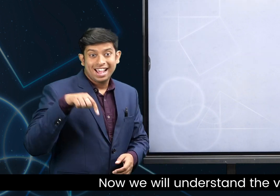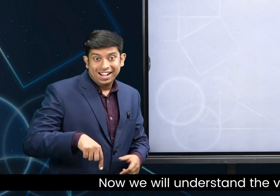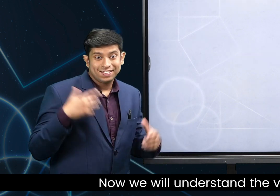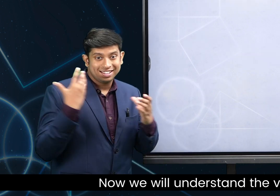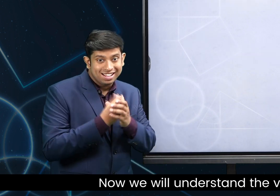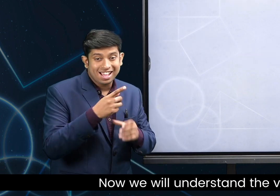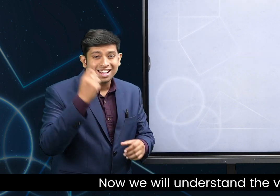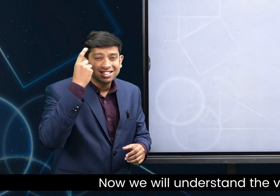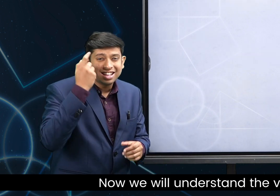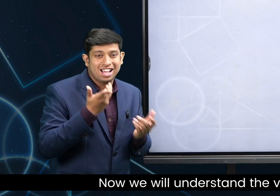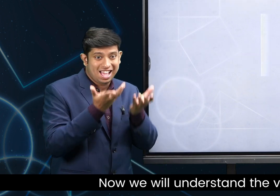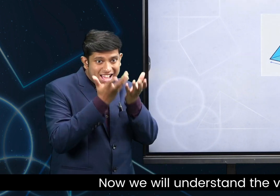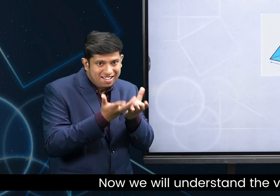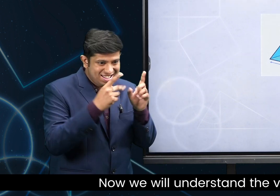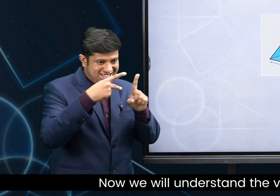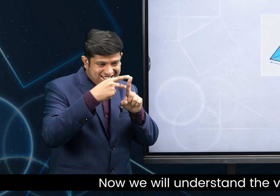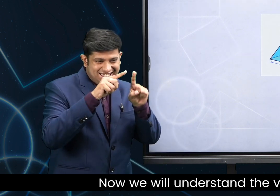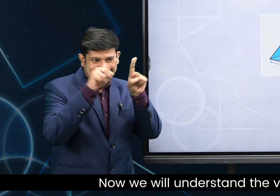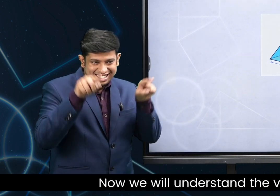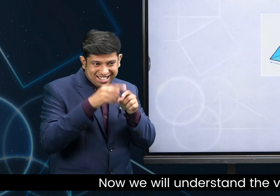Now we will understand the volume of the prism.